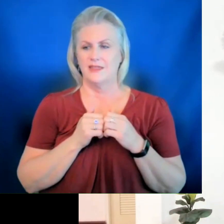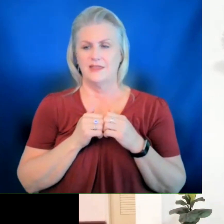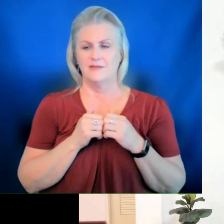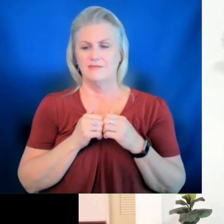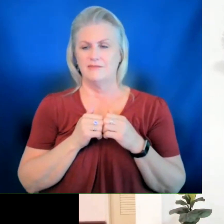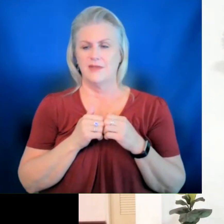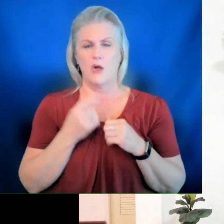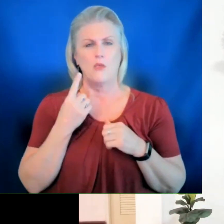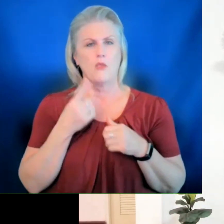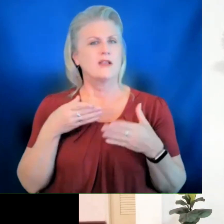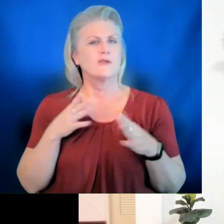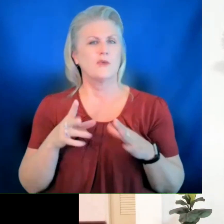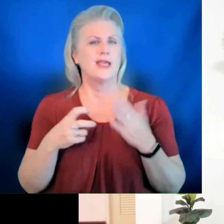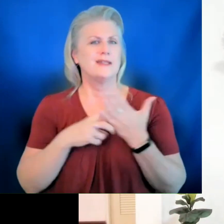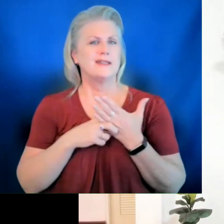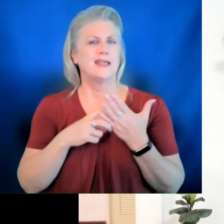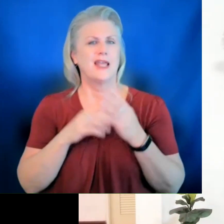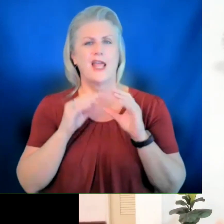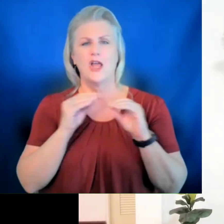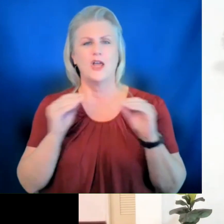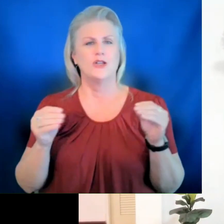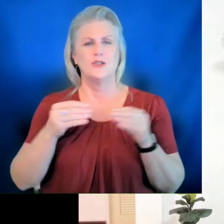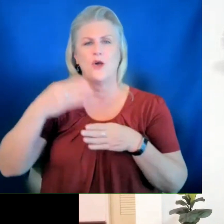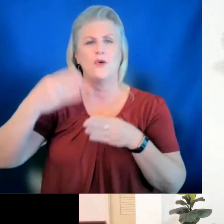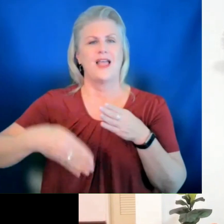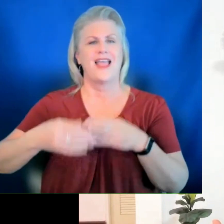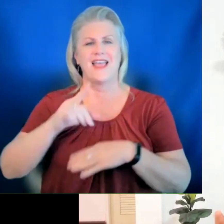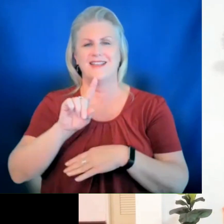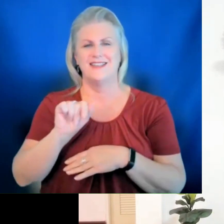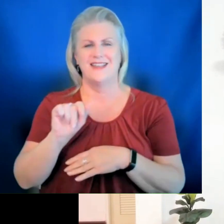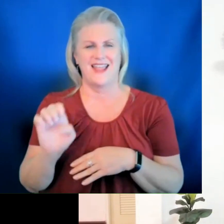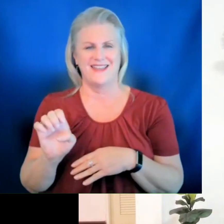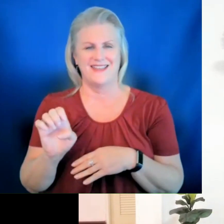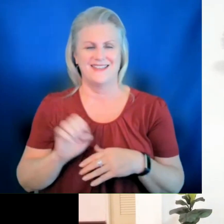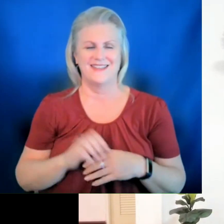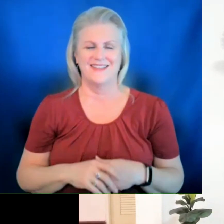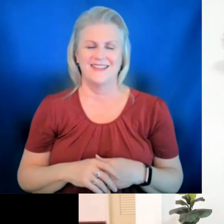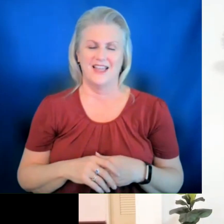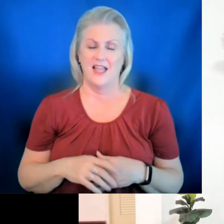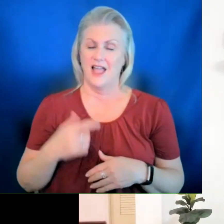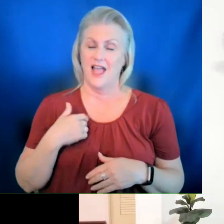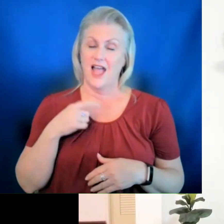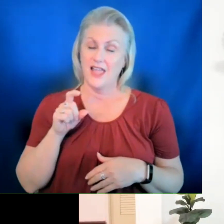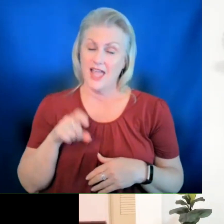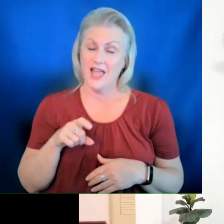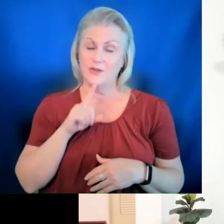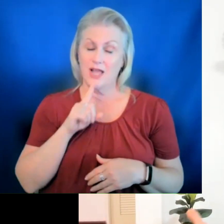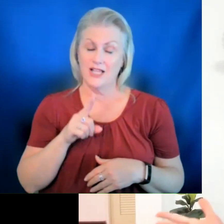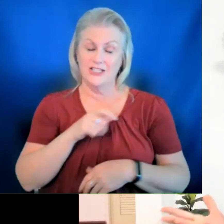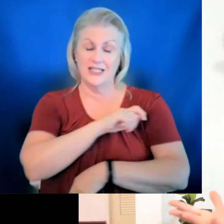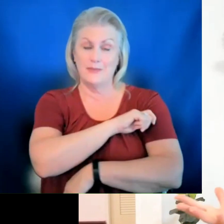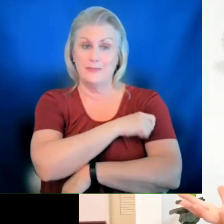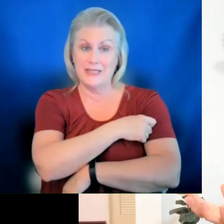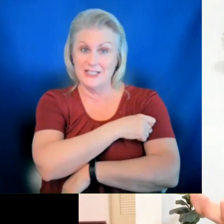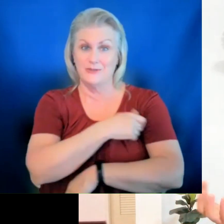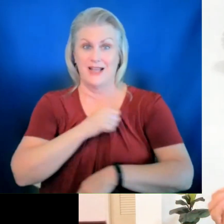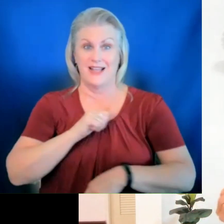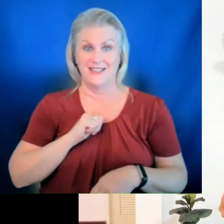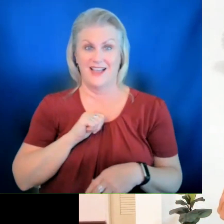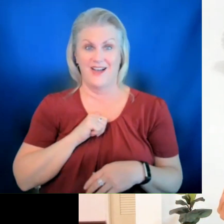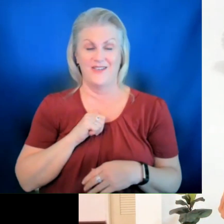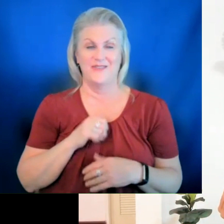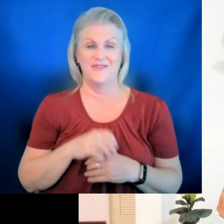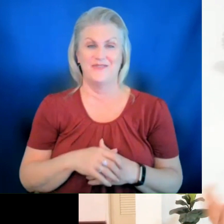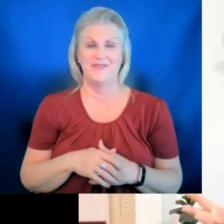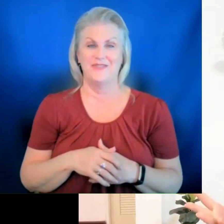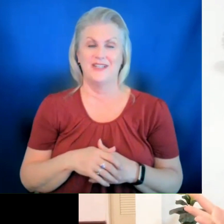traveling all over the world with one-way ticket and no end date. And I have